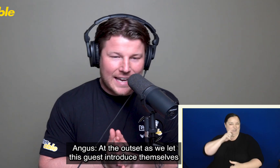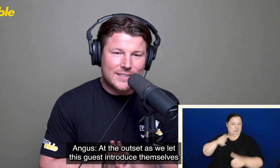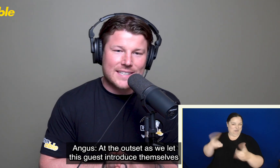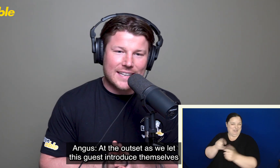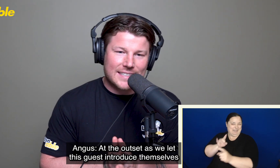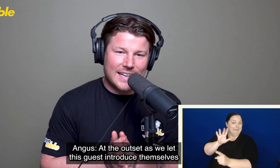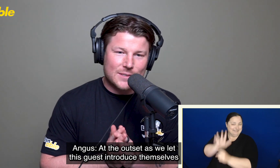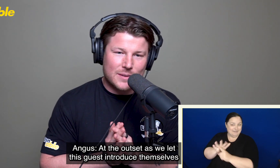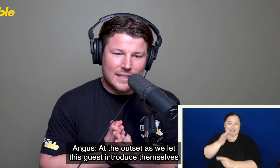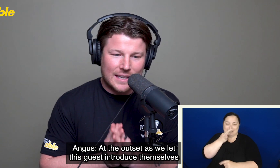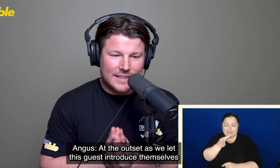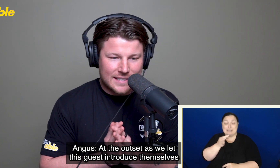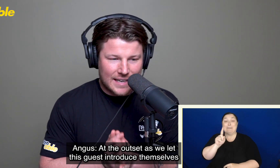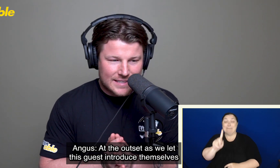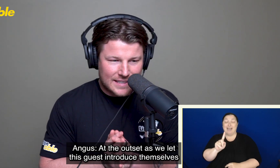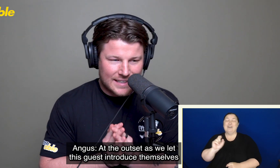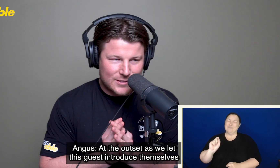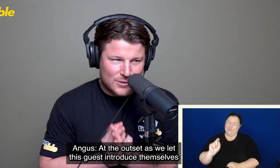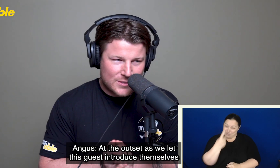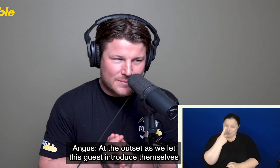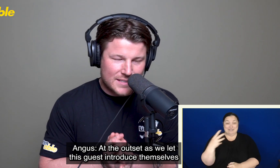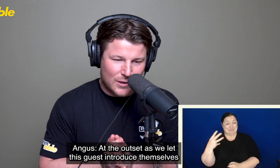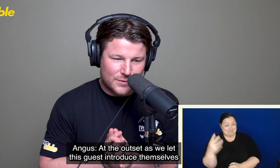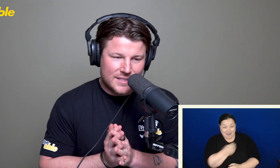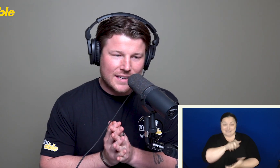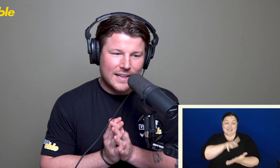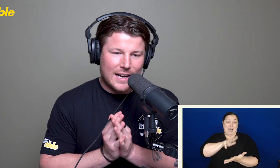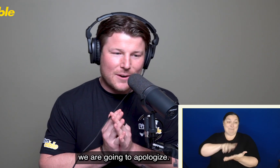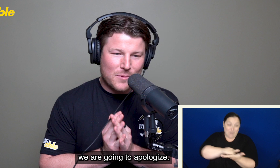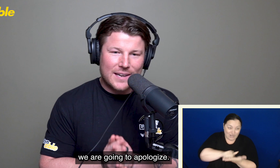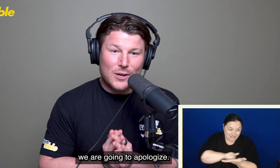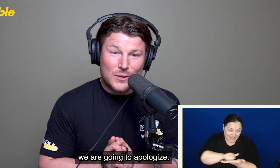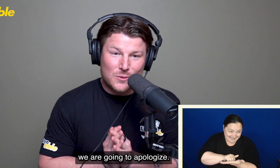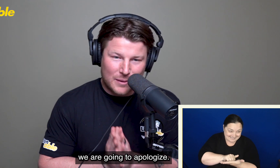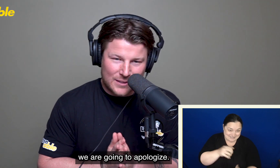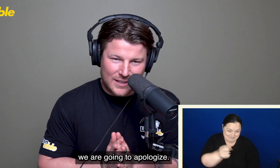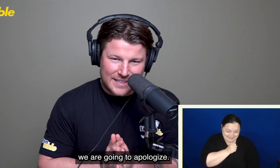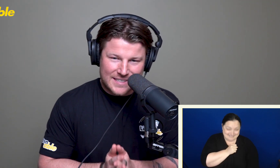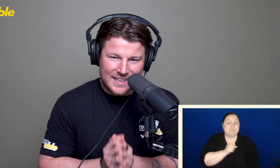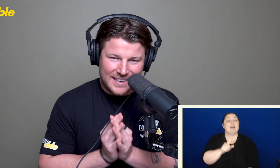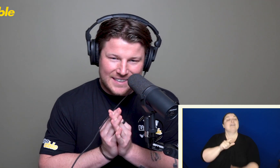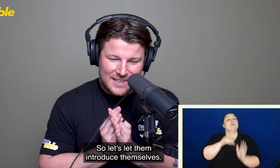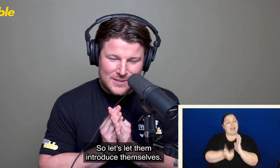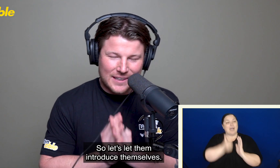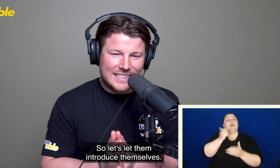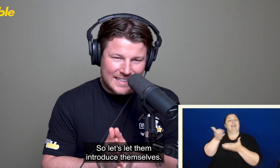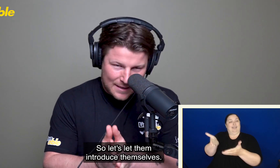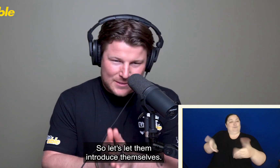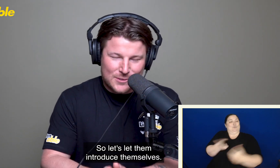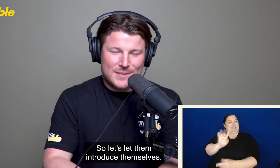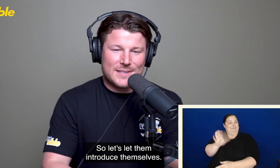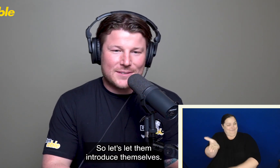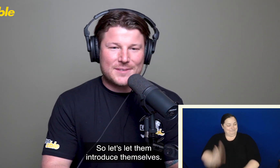at the outset, as we let this guest introduce themselves, we are going to apologize. So let's let